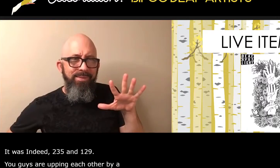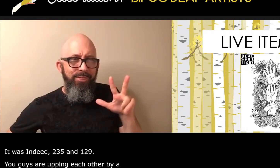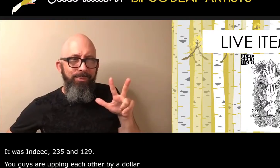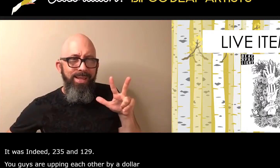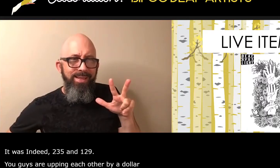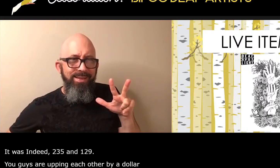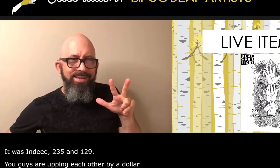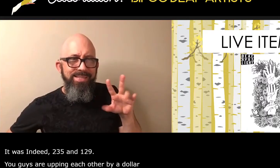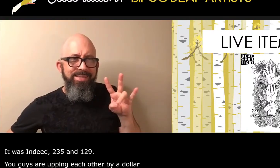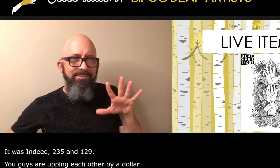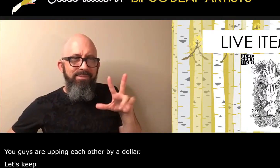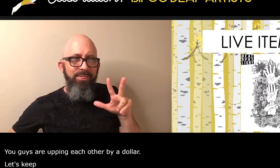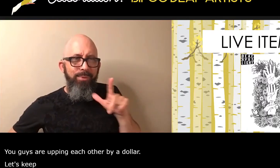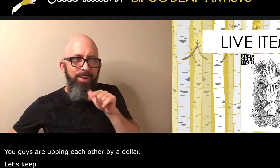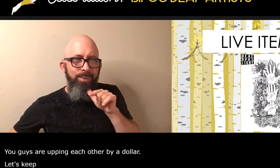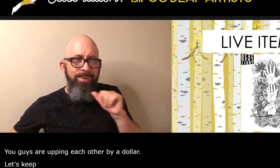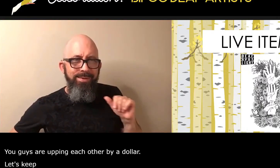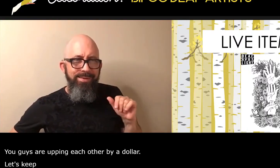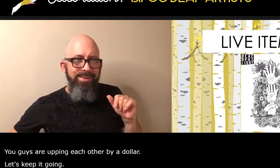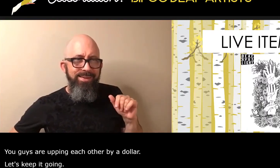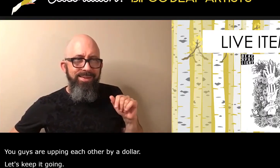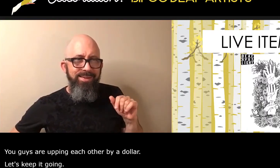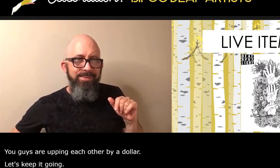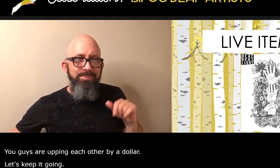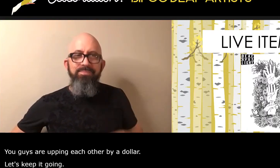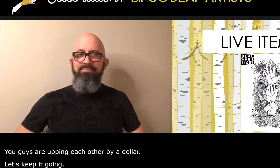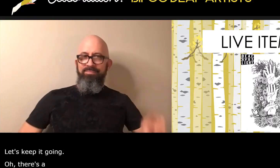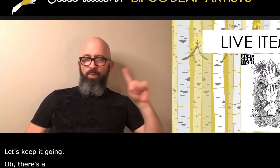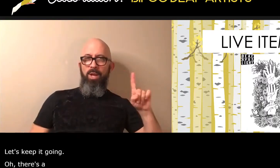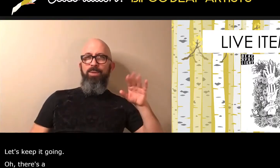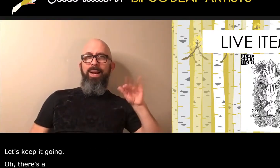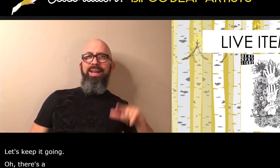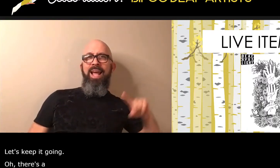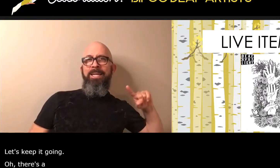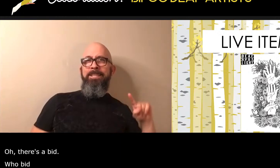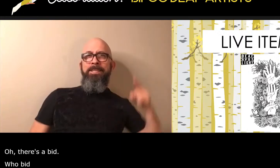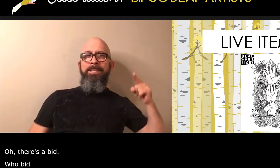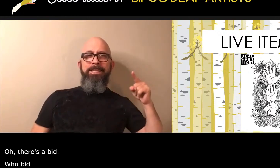bid 753? Who bid 753?